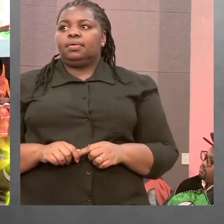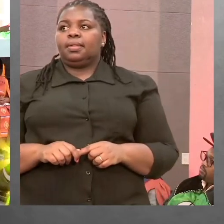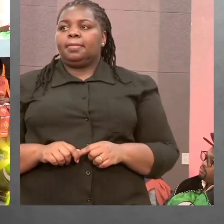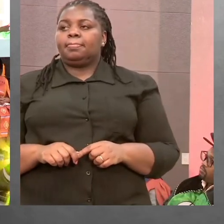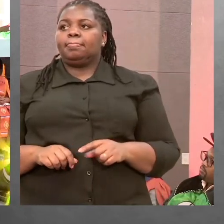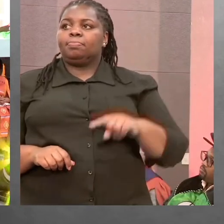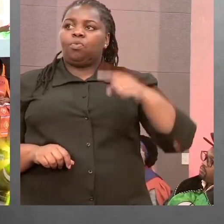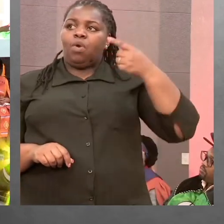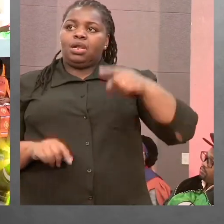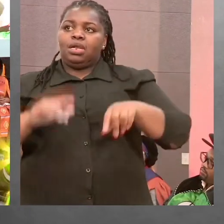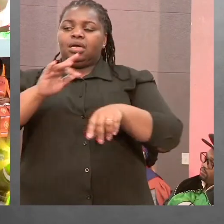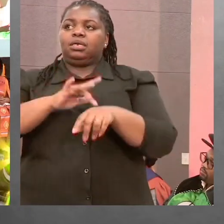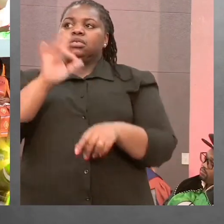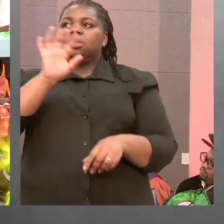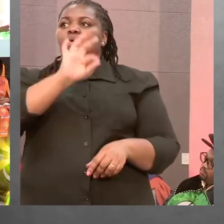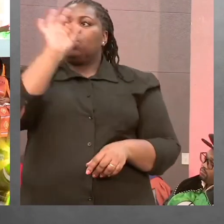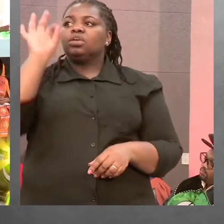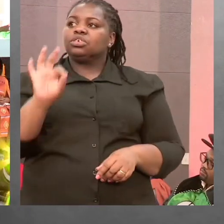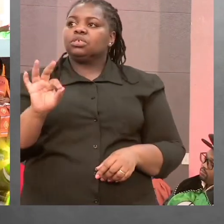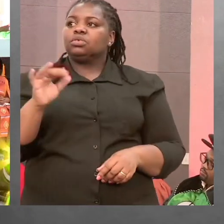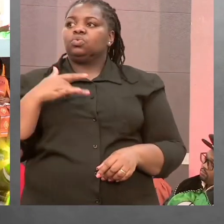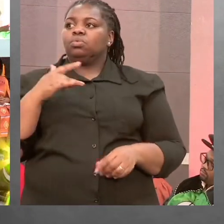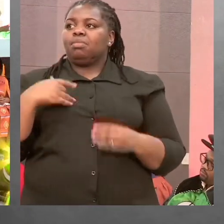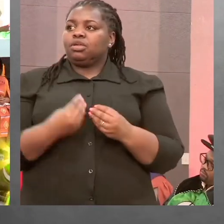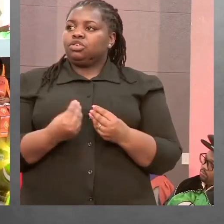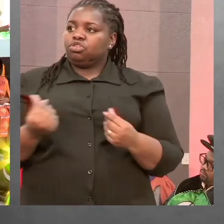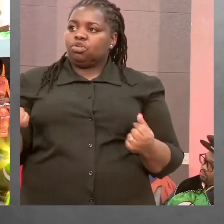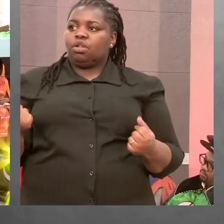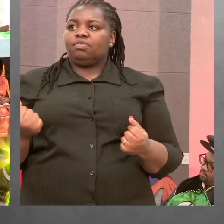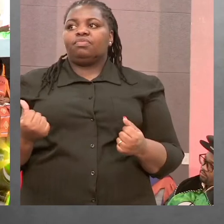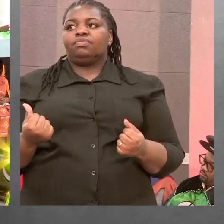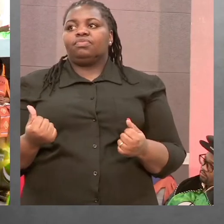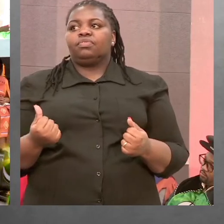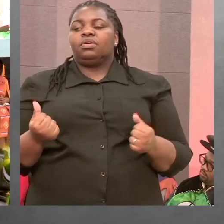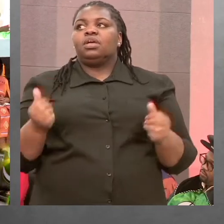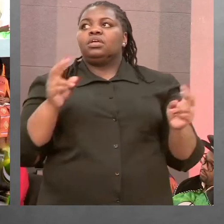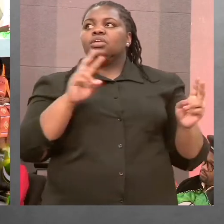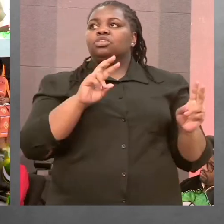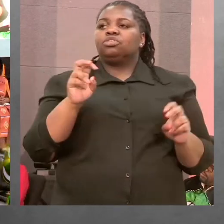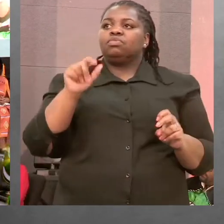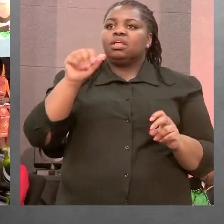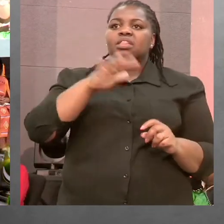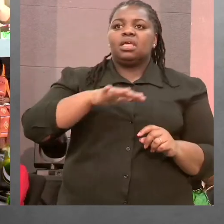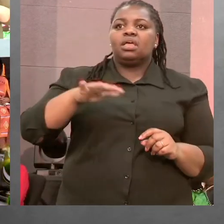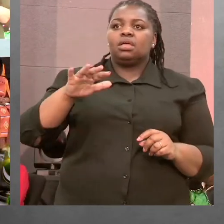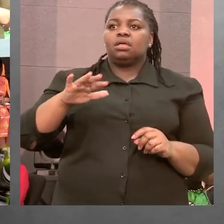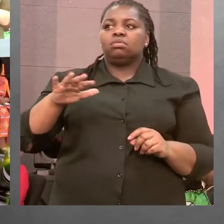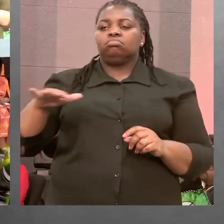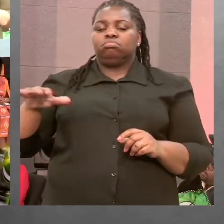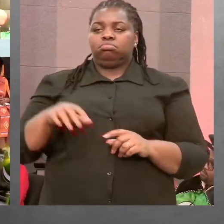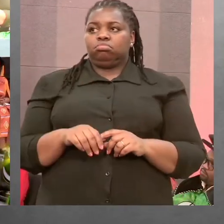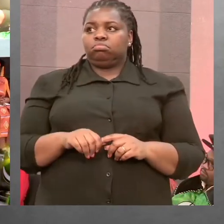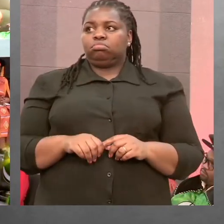One critical question that we must resolve is the issue of the allocations.